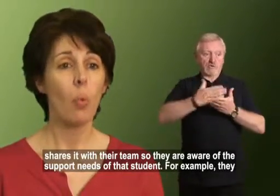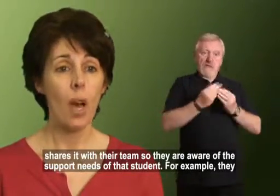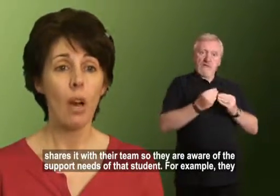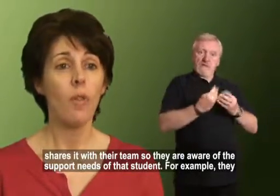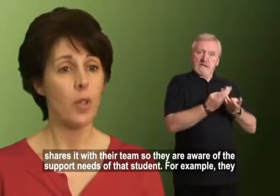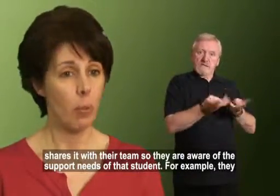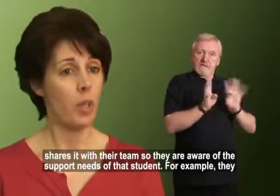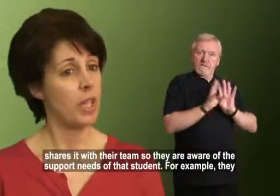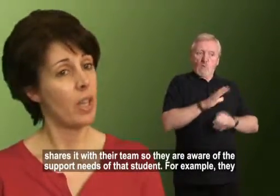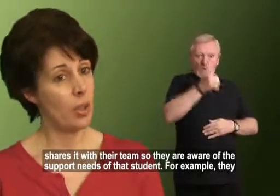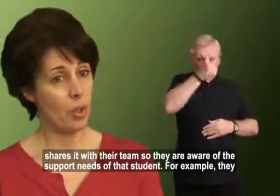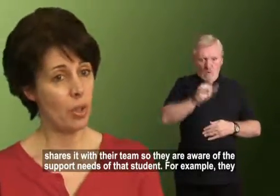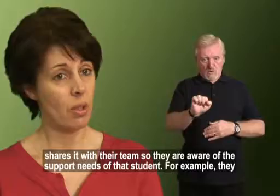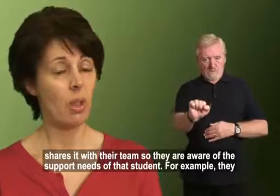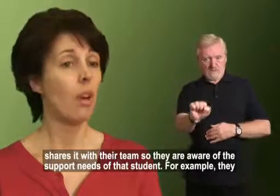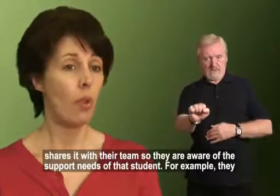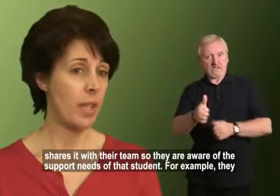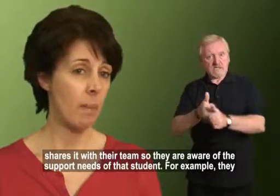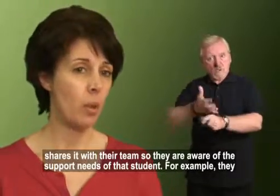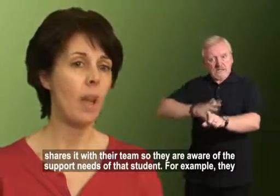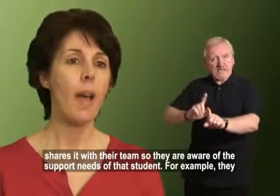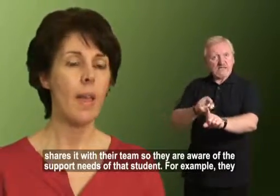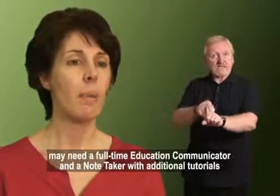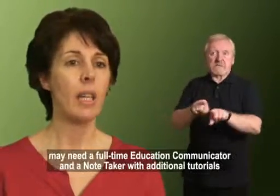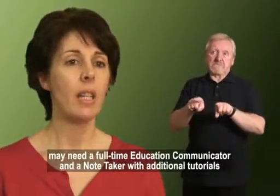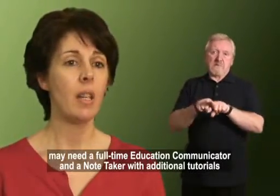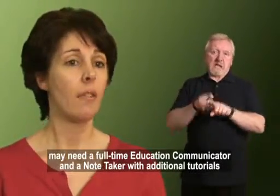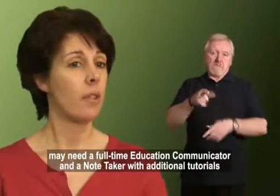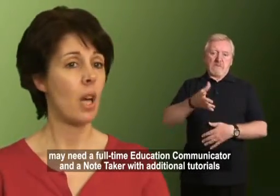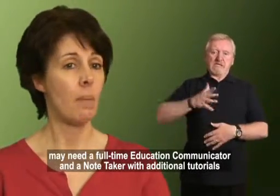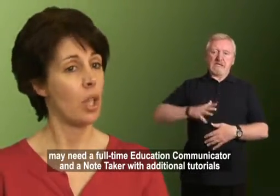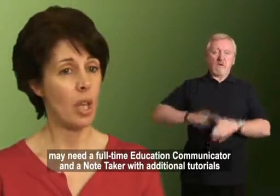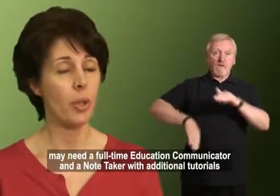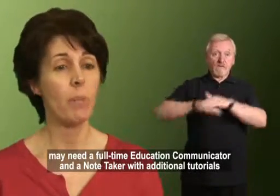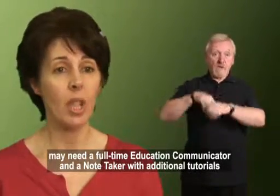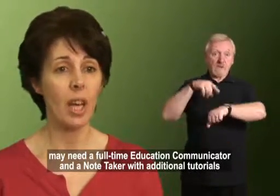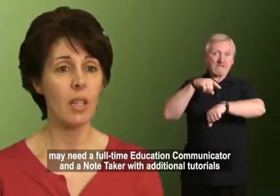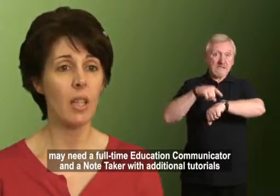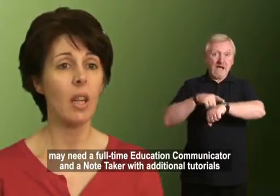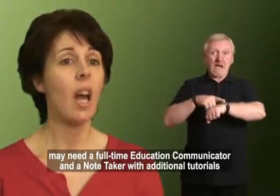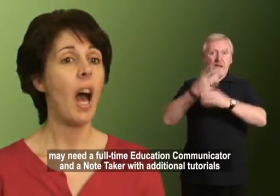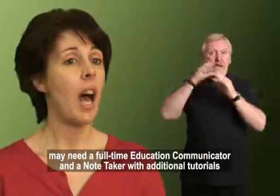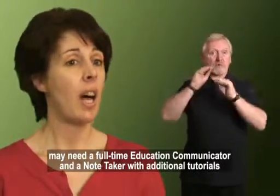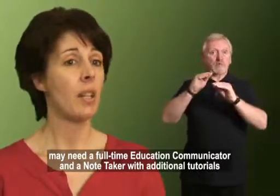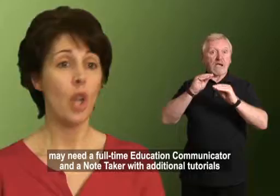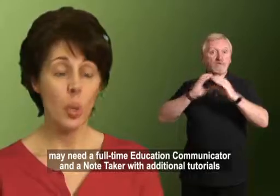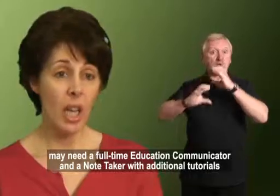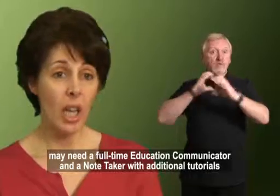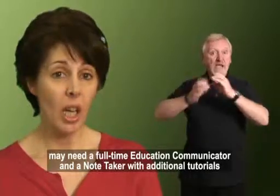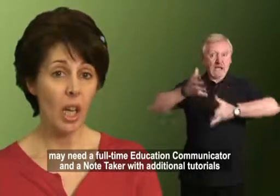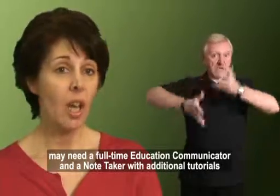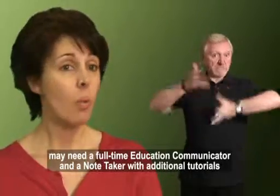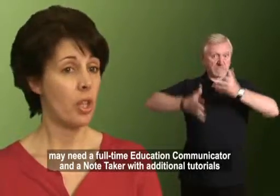so they are aware of the support needs of that student. For example, they may need a full-time educational communicator and a